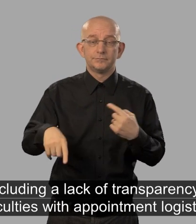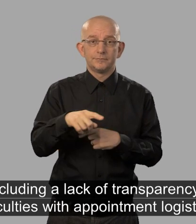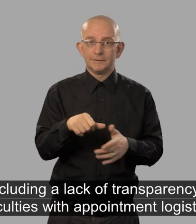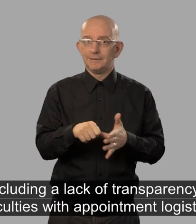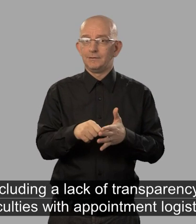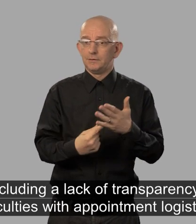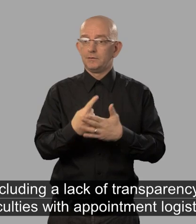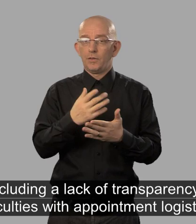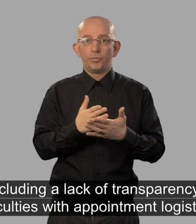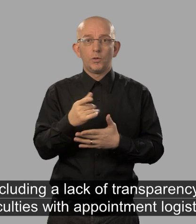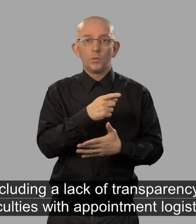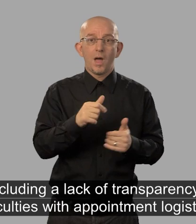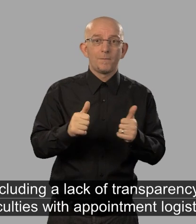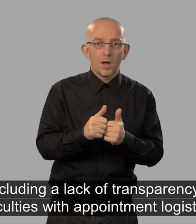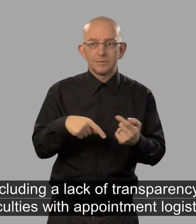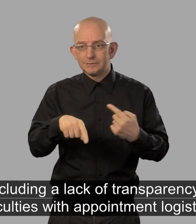difficulties with appointment logistics,